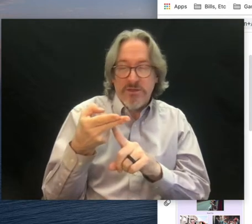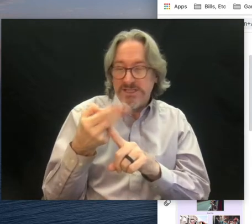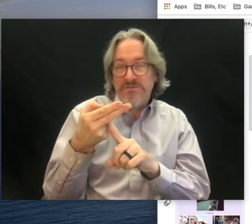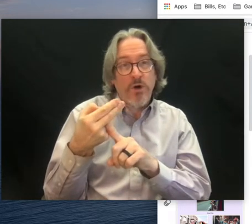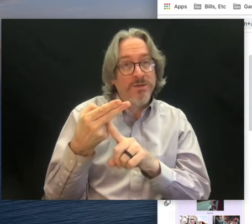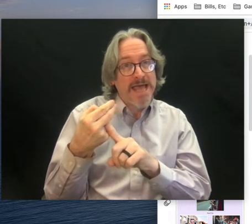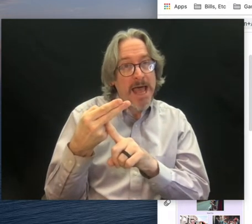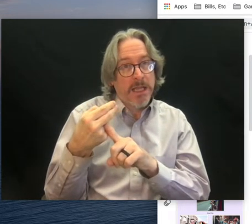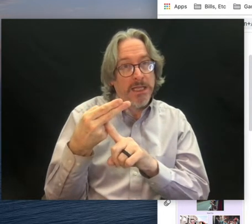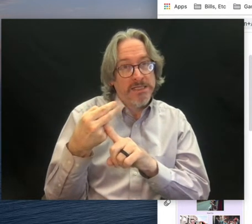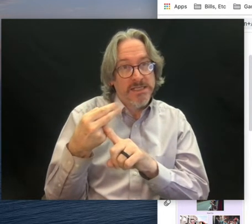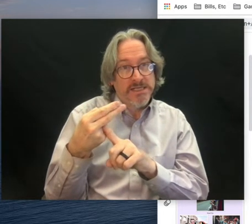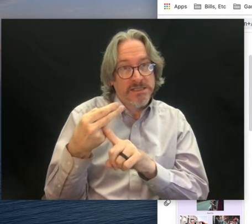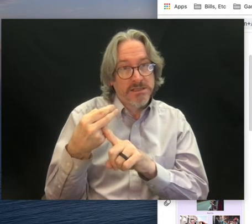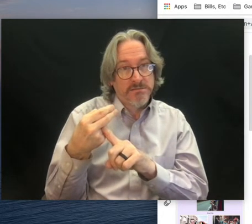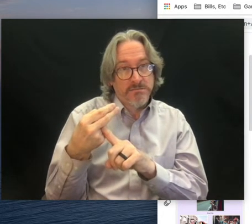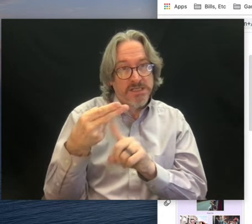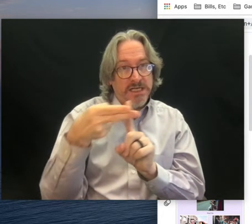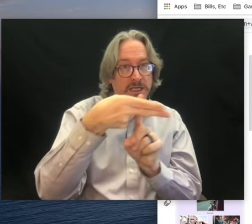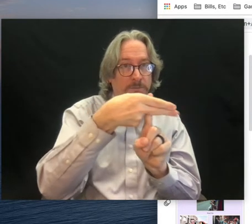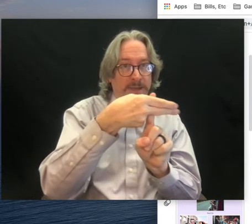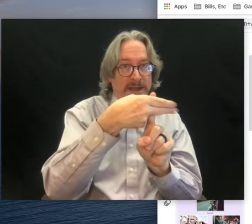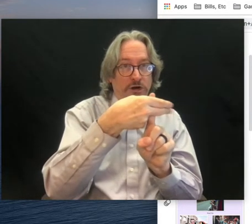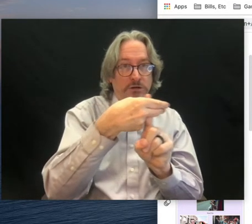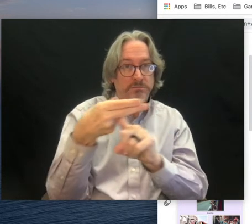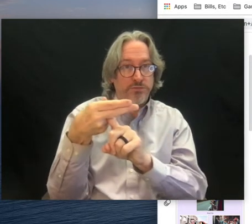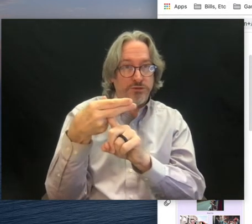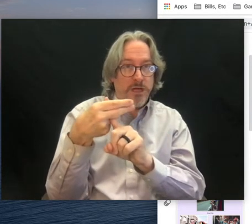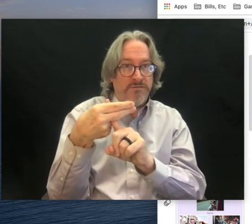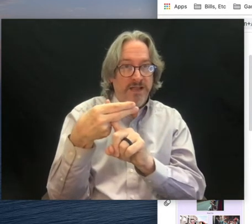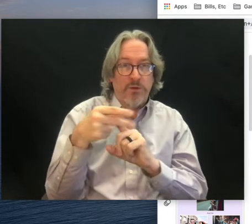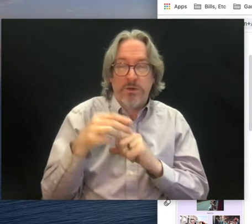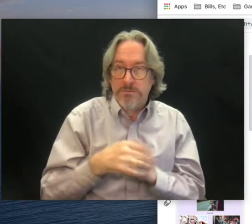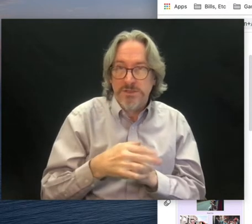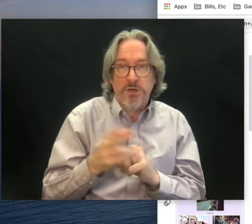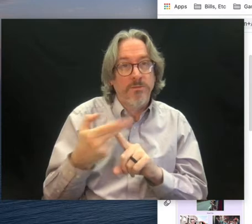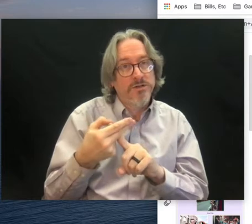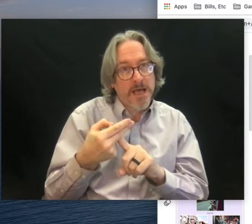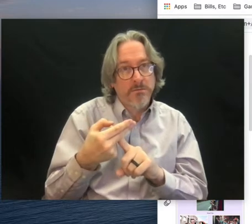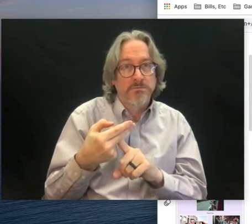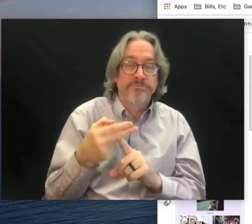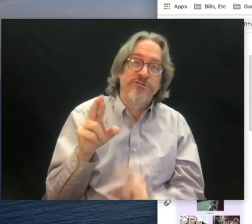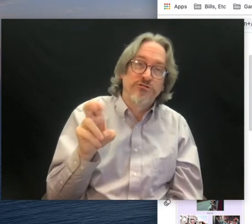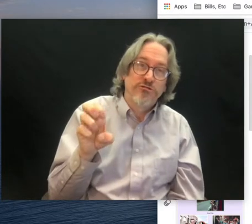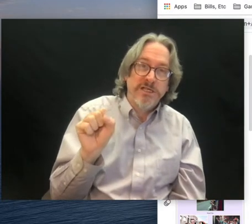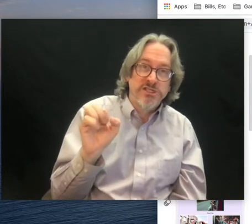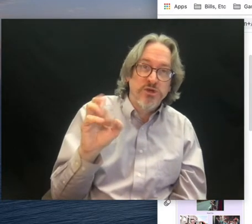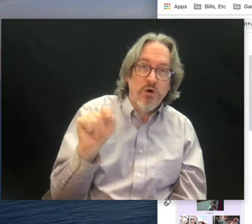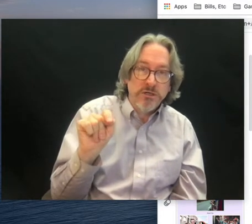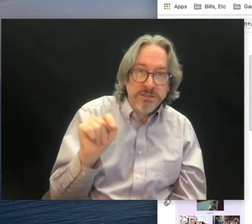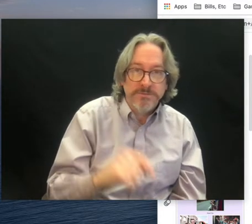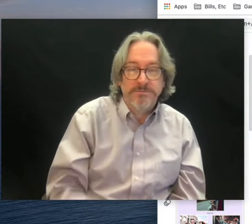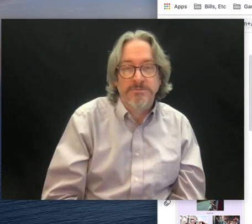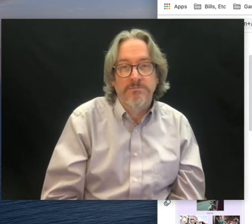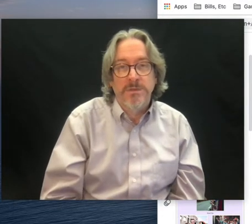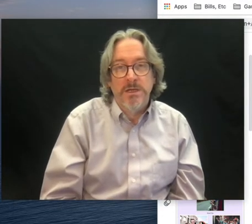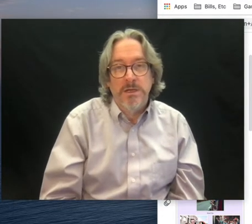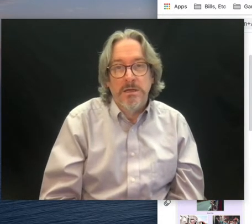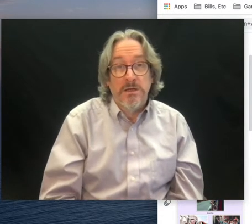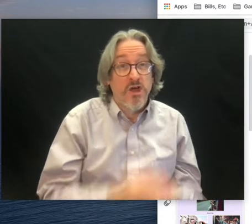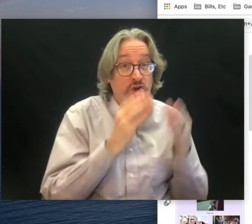Now, the sign for hotel is this. It's like a little banner on a flagpole. So hotel, resort,